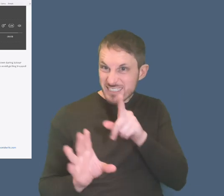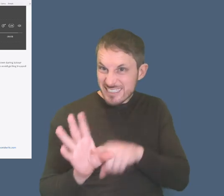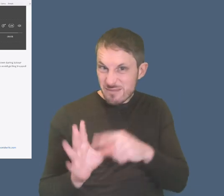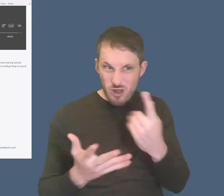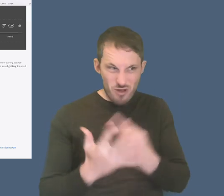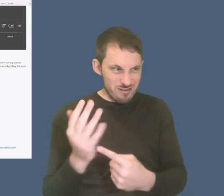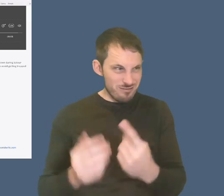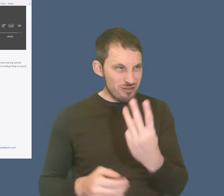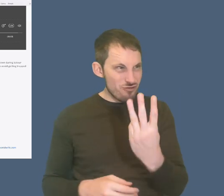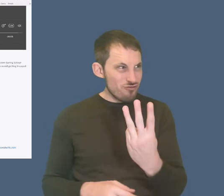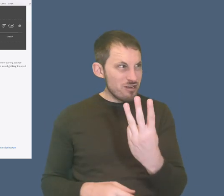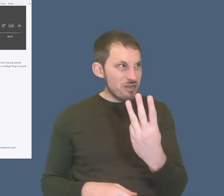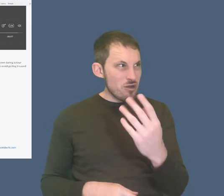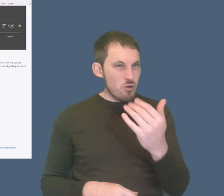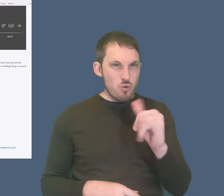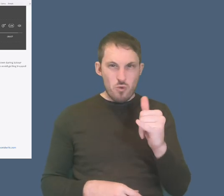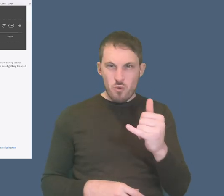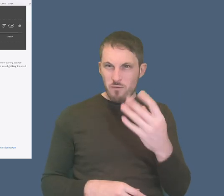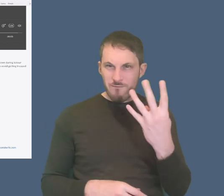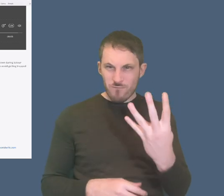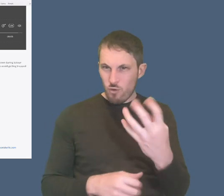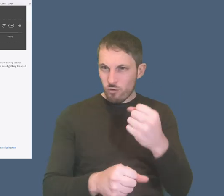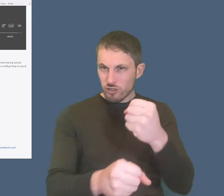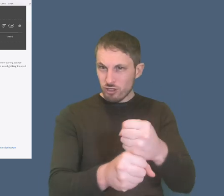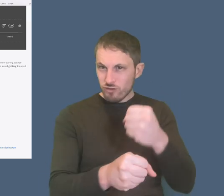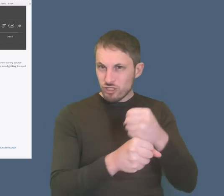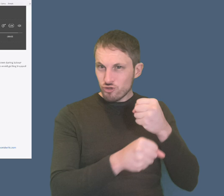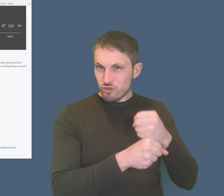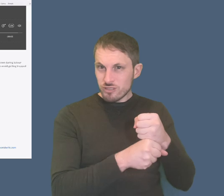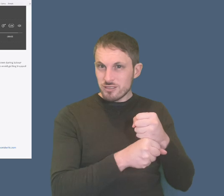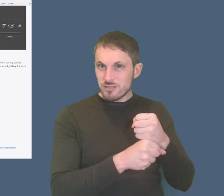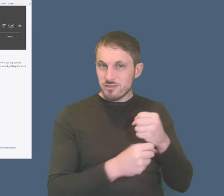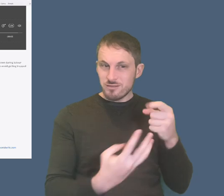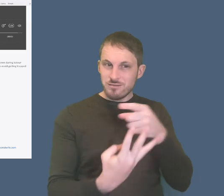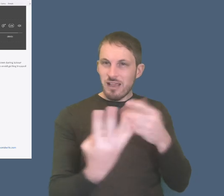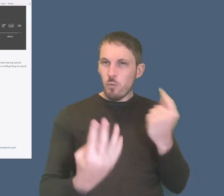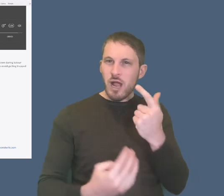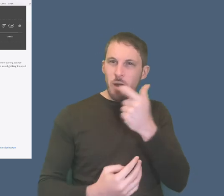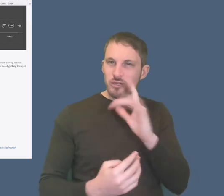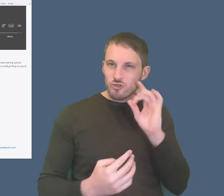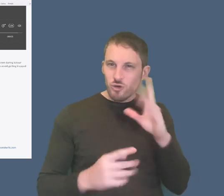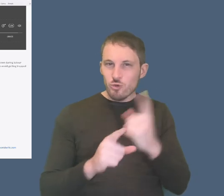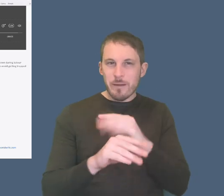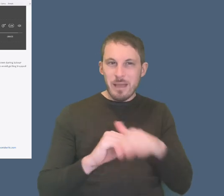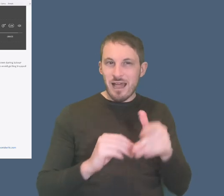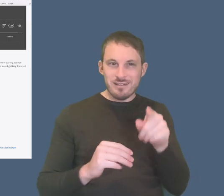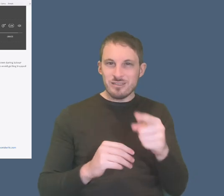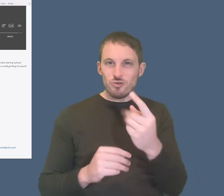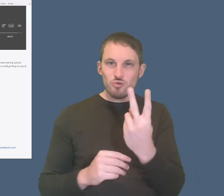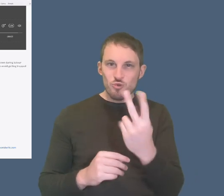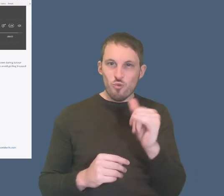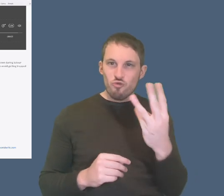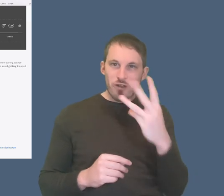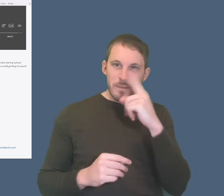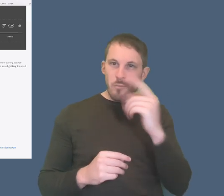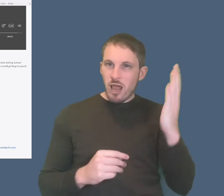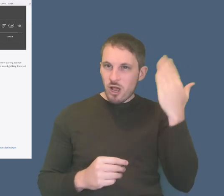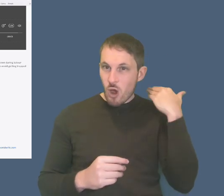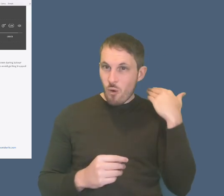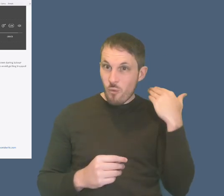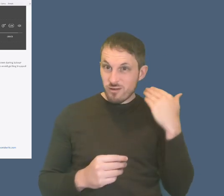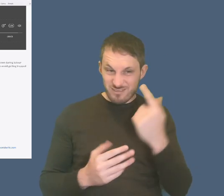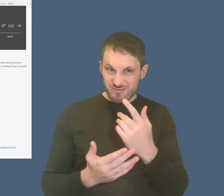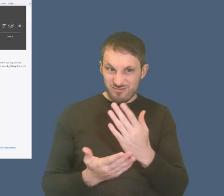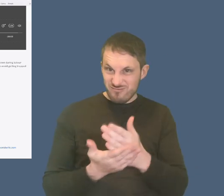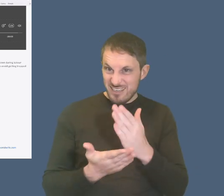Or Joe Rogan in one of his comedy shows referred to that kind of timeline as 2 or 3 people ago. So in the not too